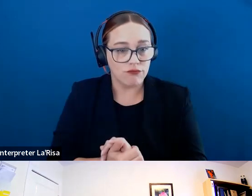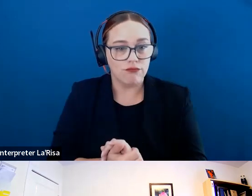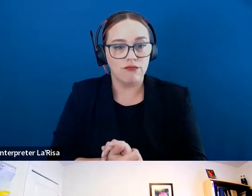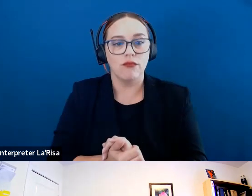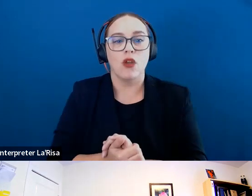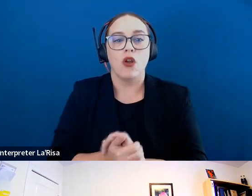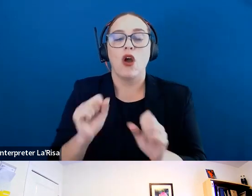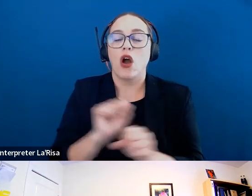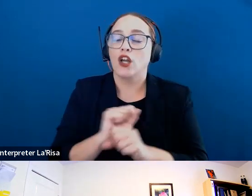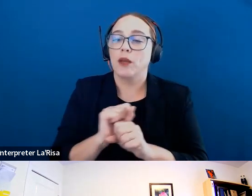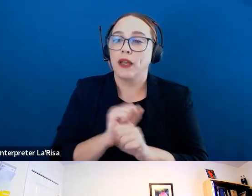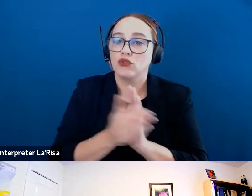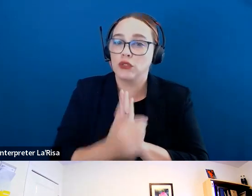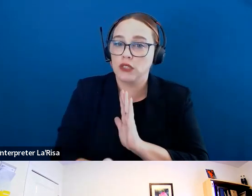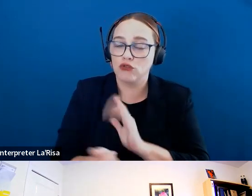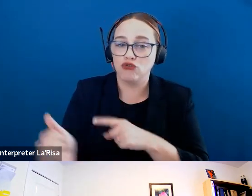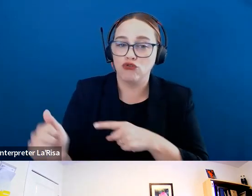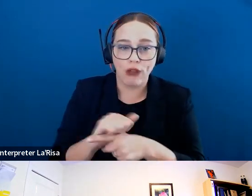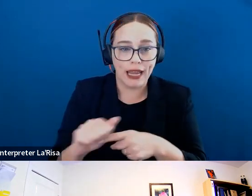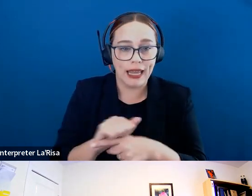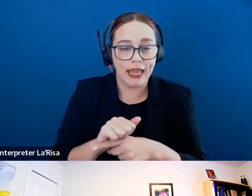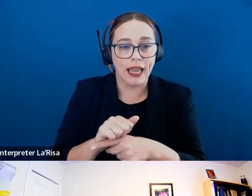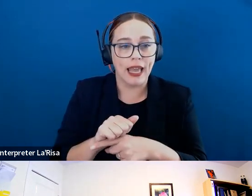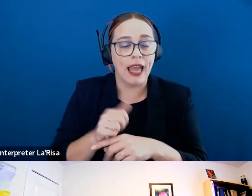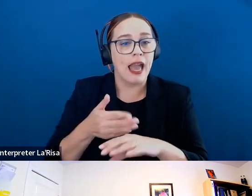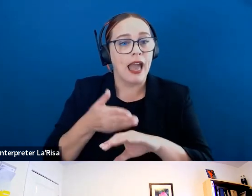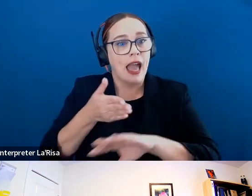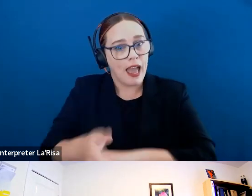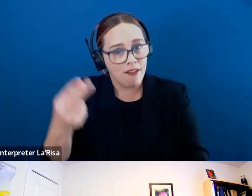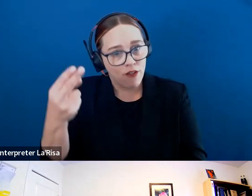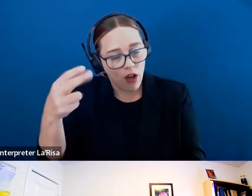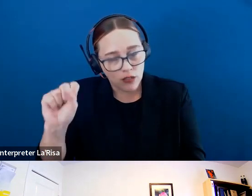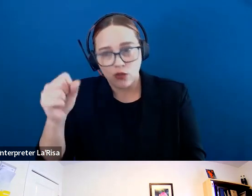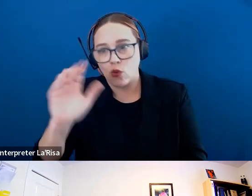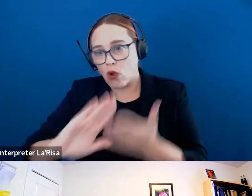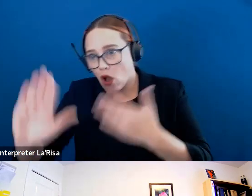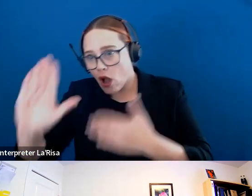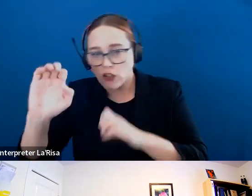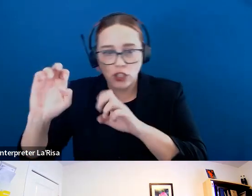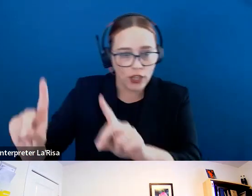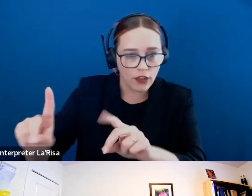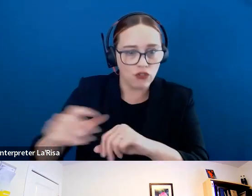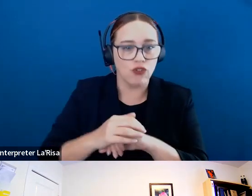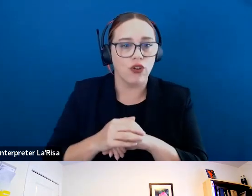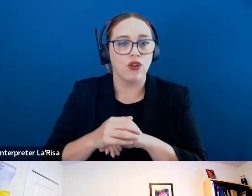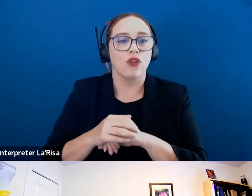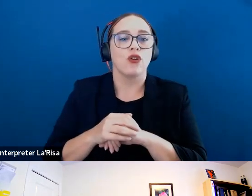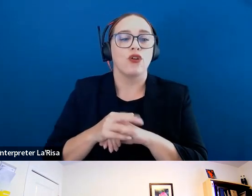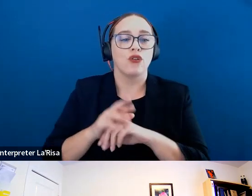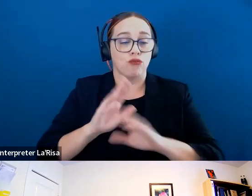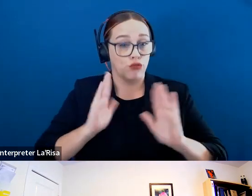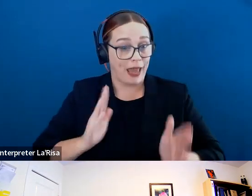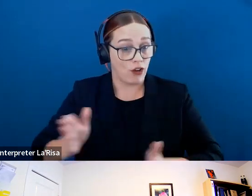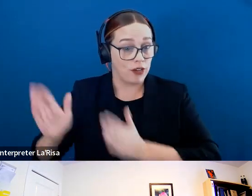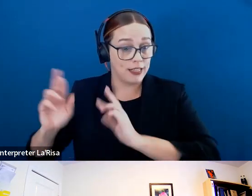or post-secondary education, skills training around employment preparation or job readiness skills, what the CIL's ability